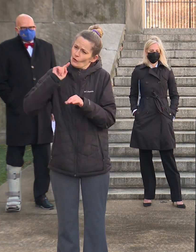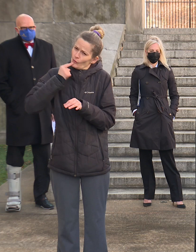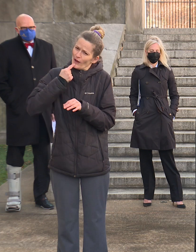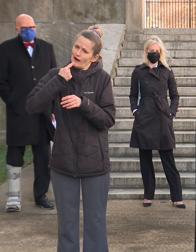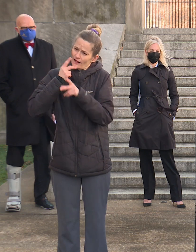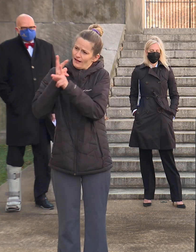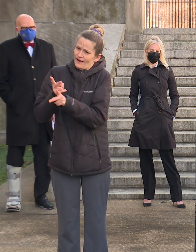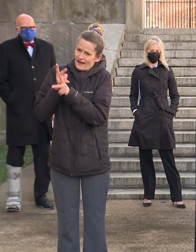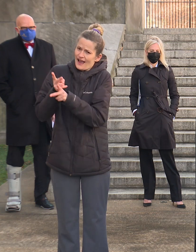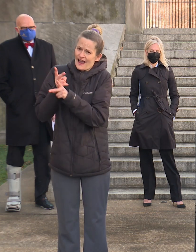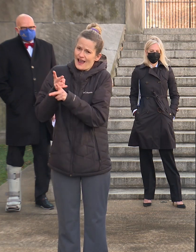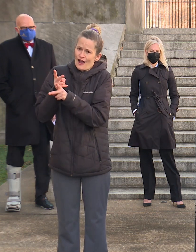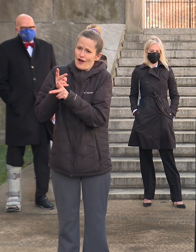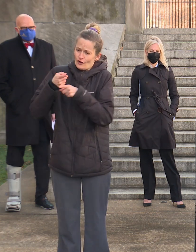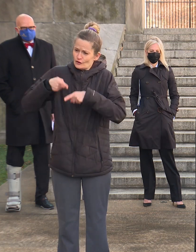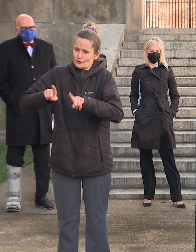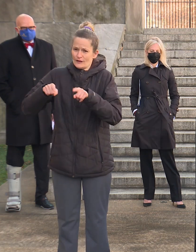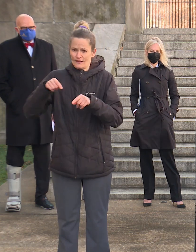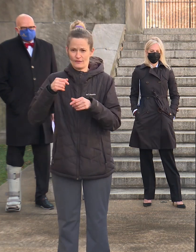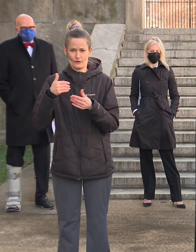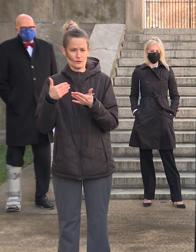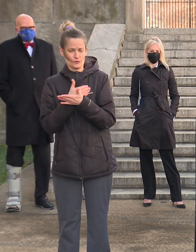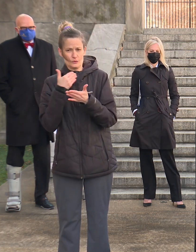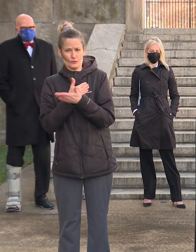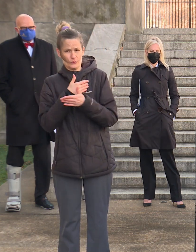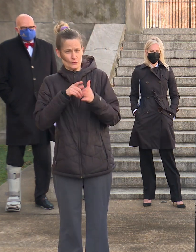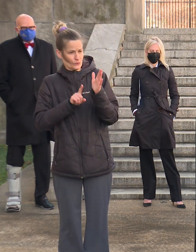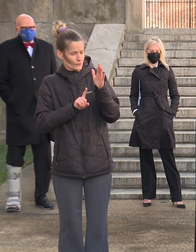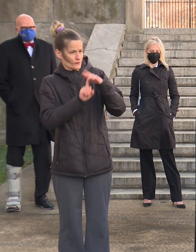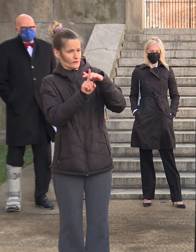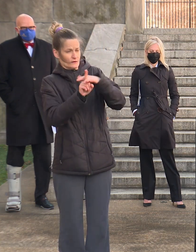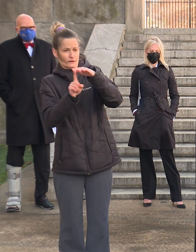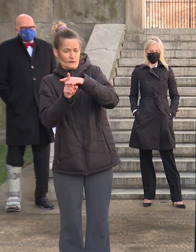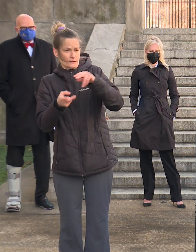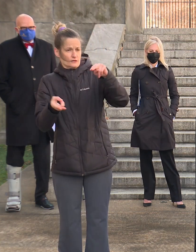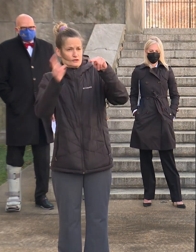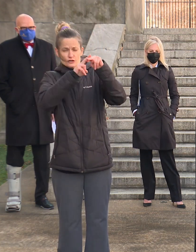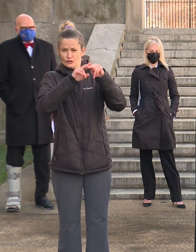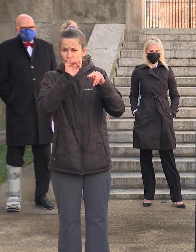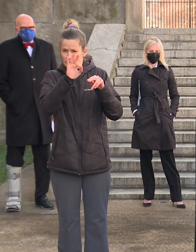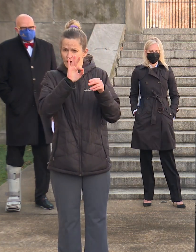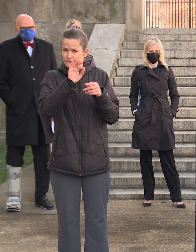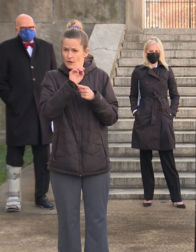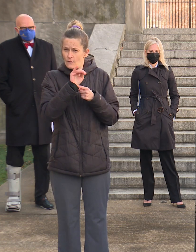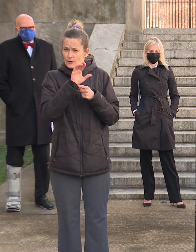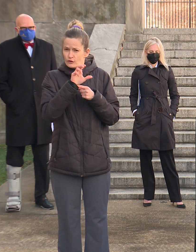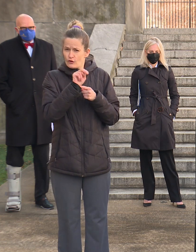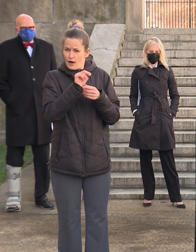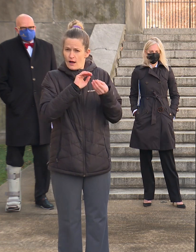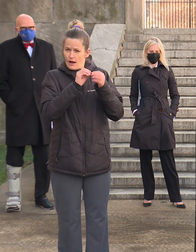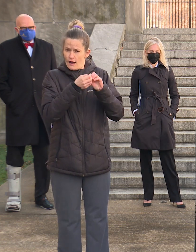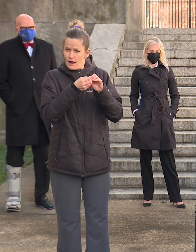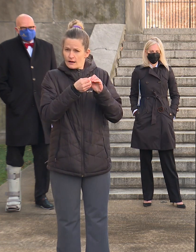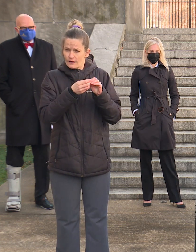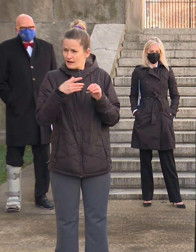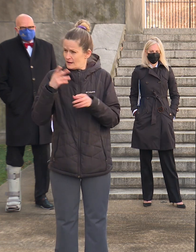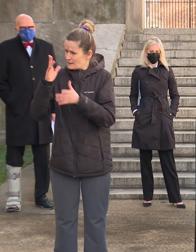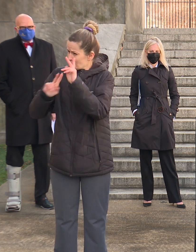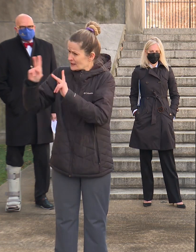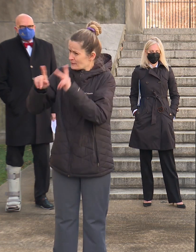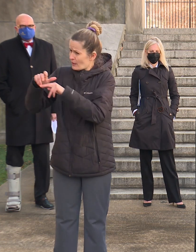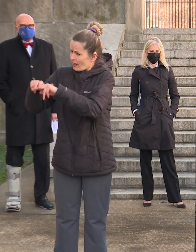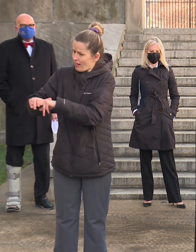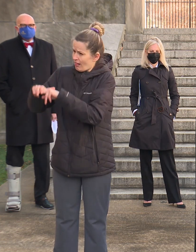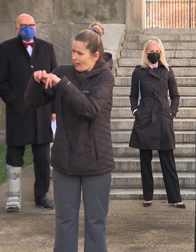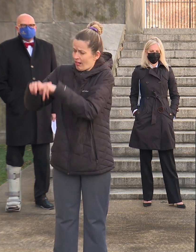But it means longer wait times in emergency departments as we focus on caring for the sickest of the patients